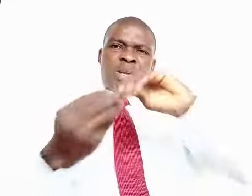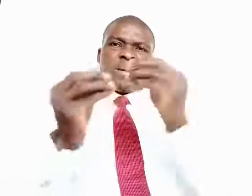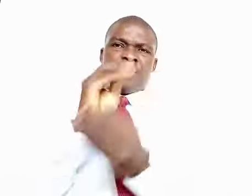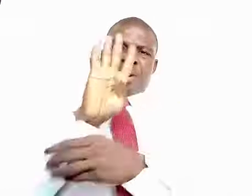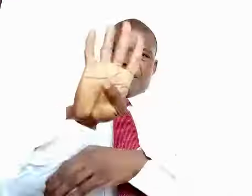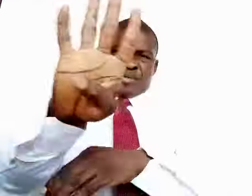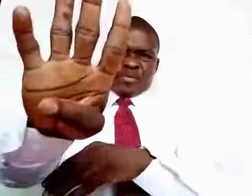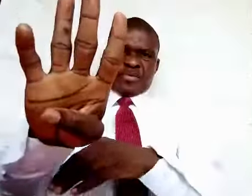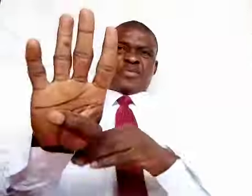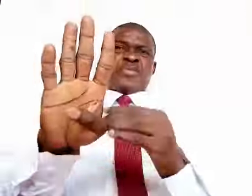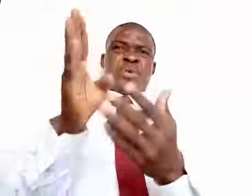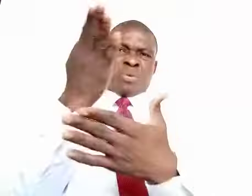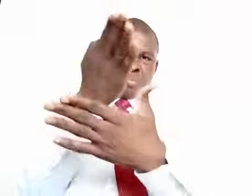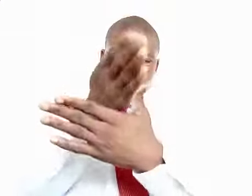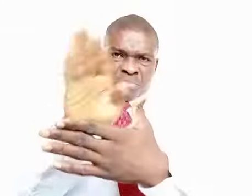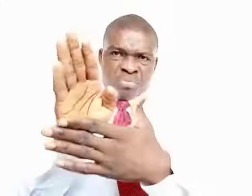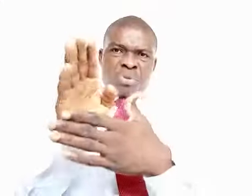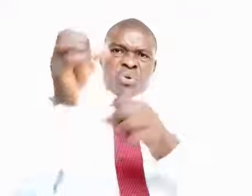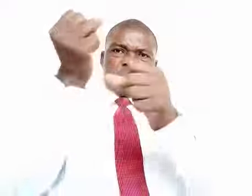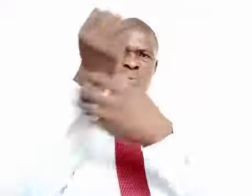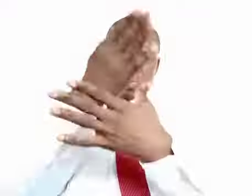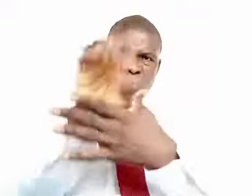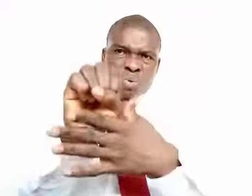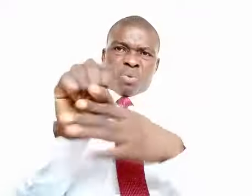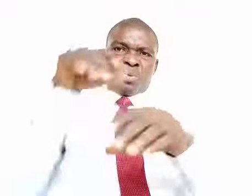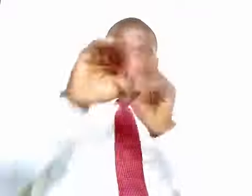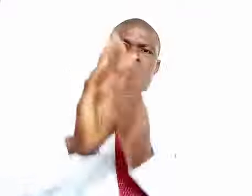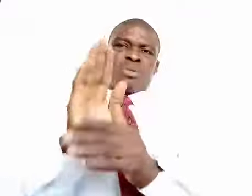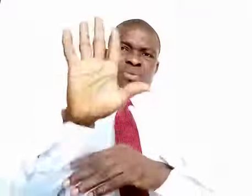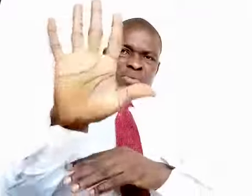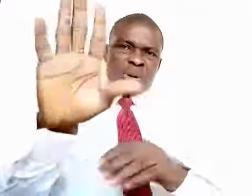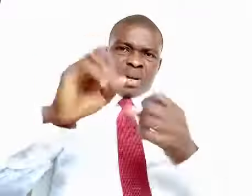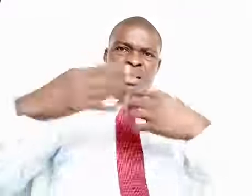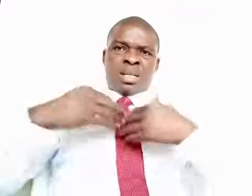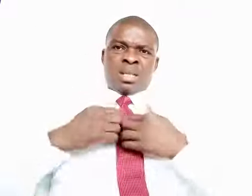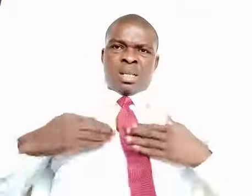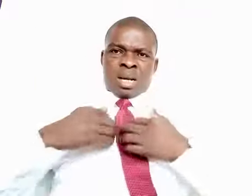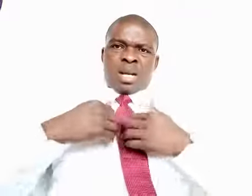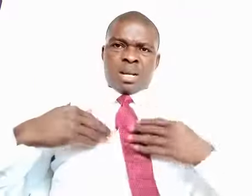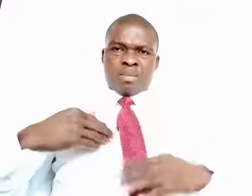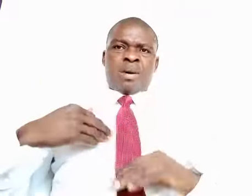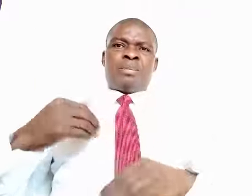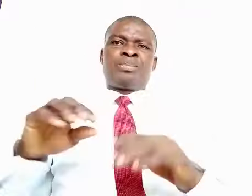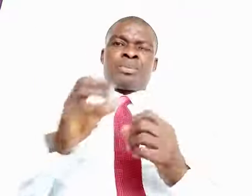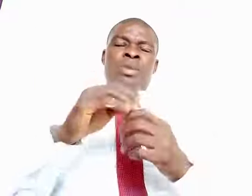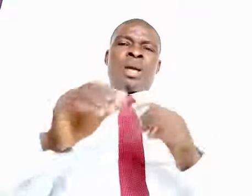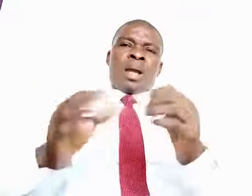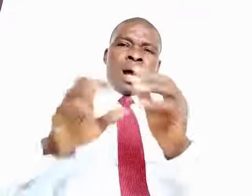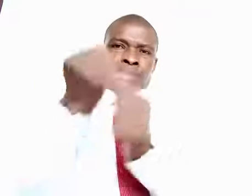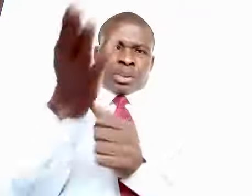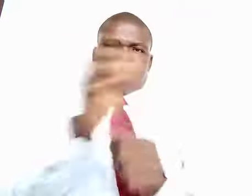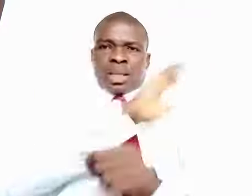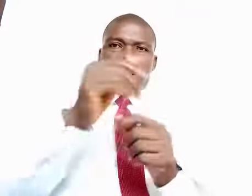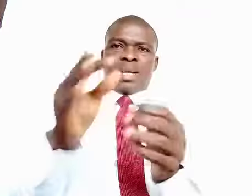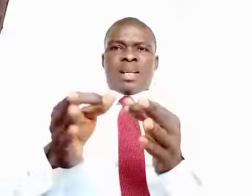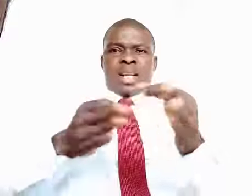things as plants and animals. 5. Appreciate and explain the importance of plants